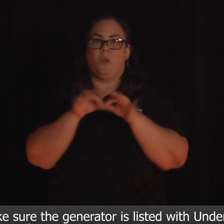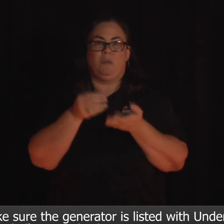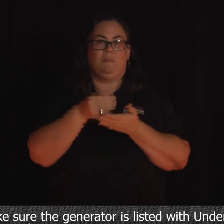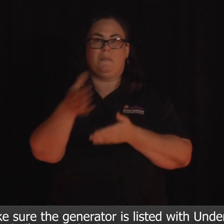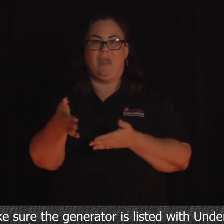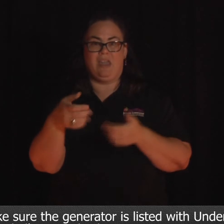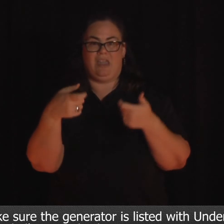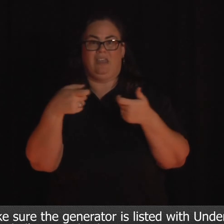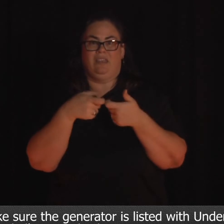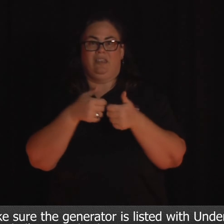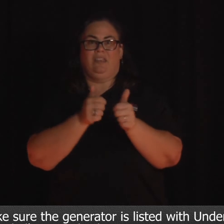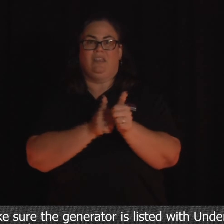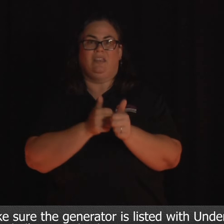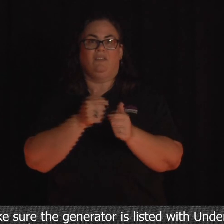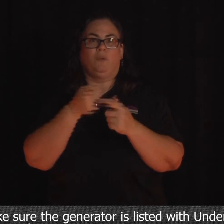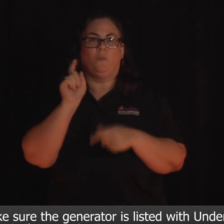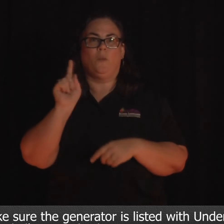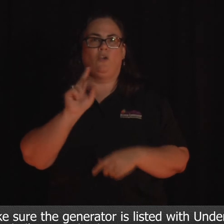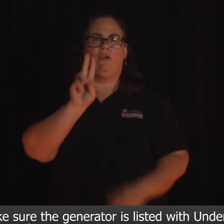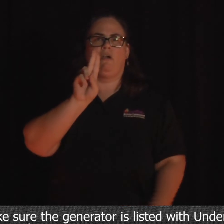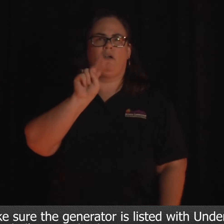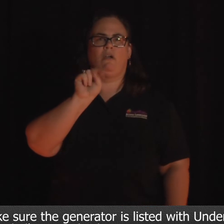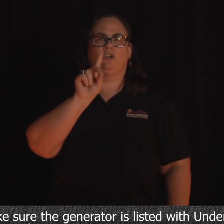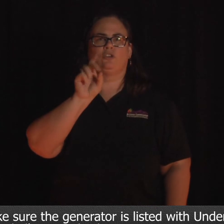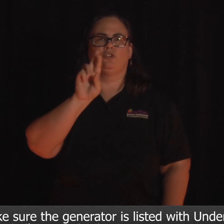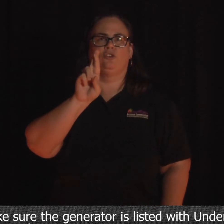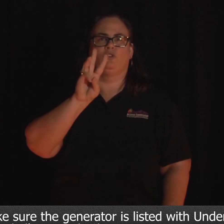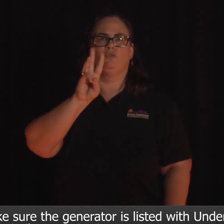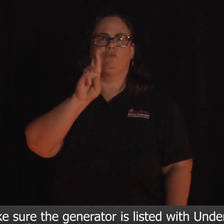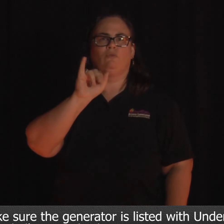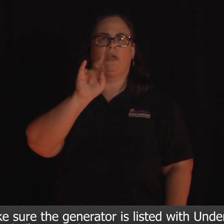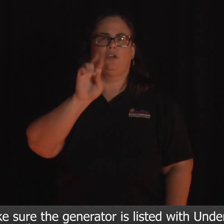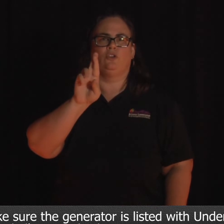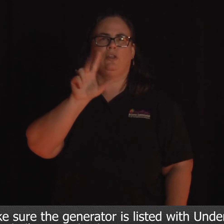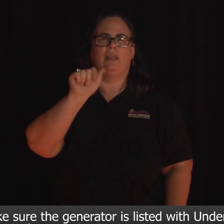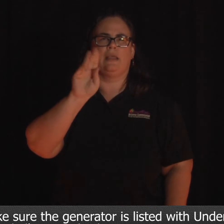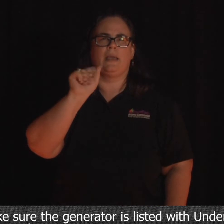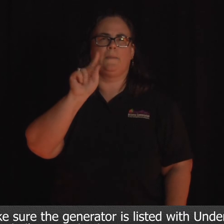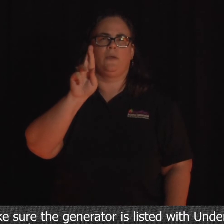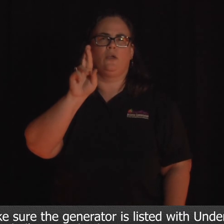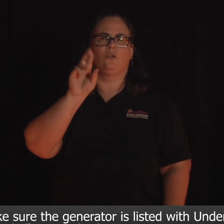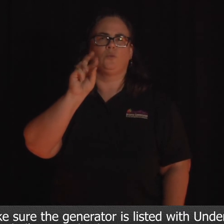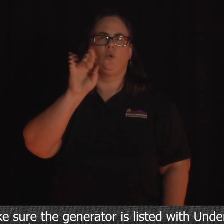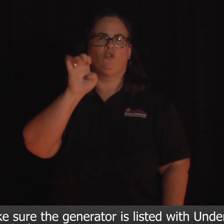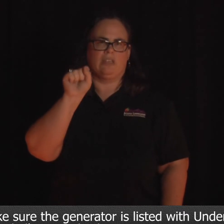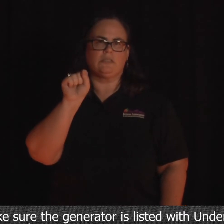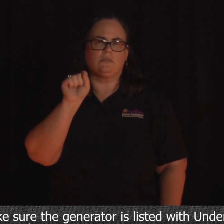Make sure the generator is listed with Underwriters Laboratories or a similar organization.